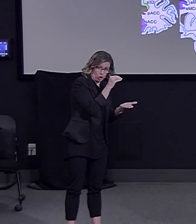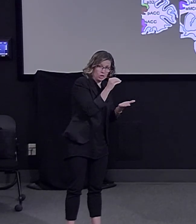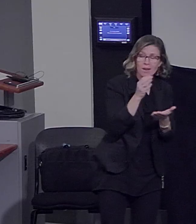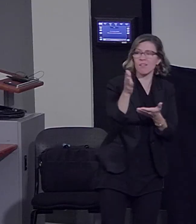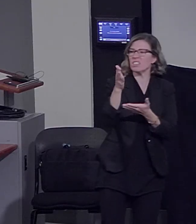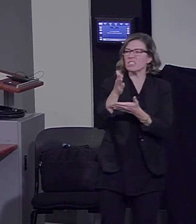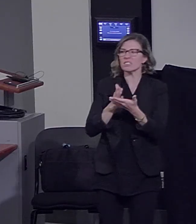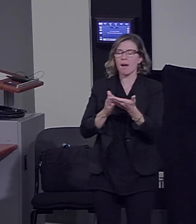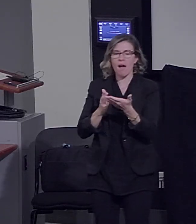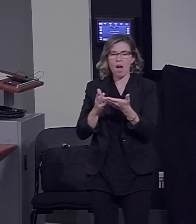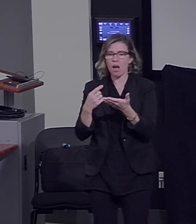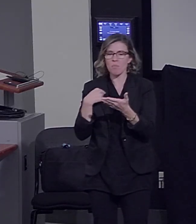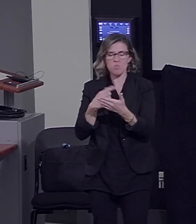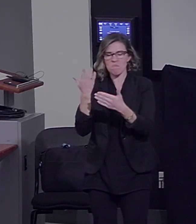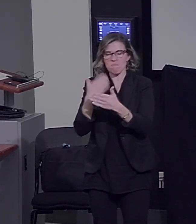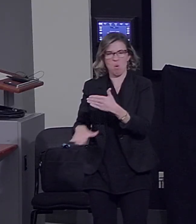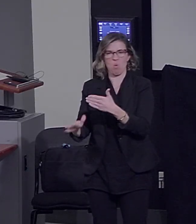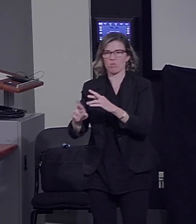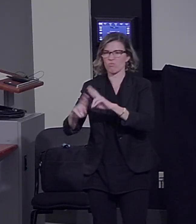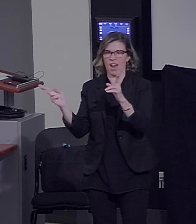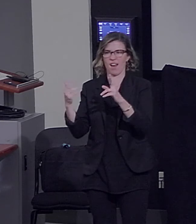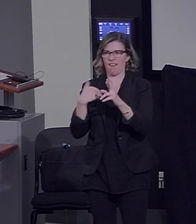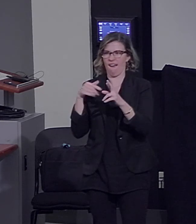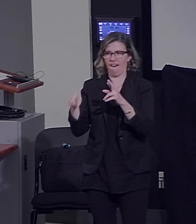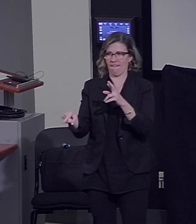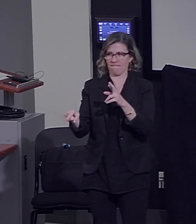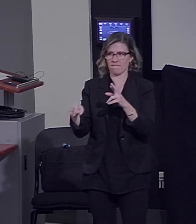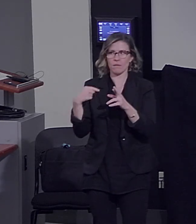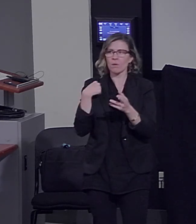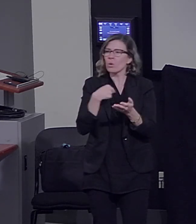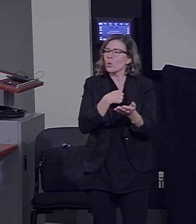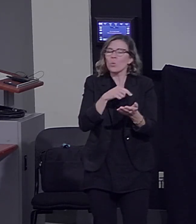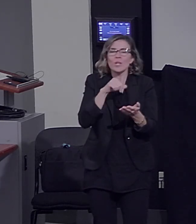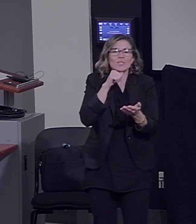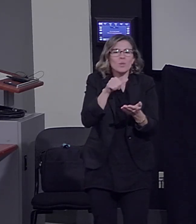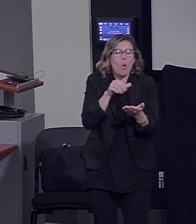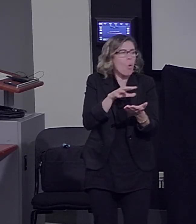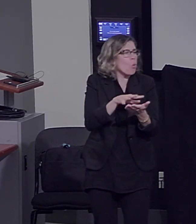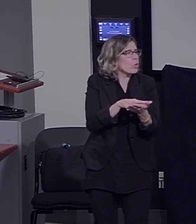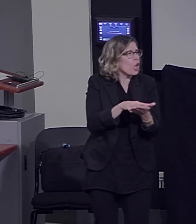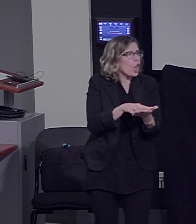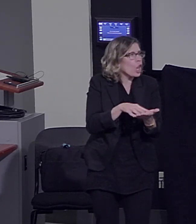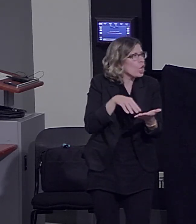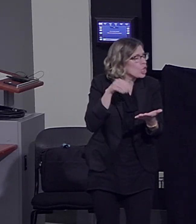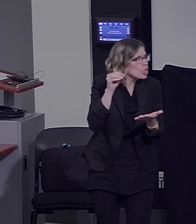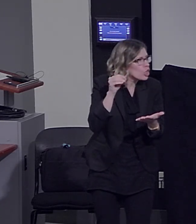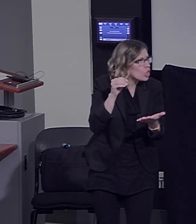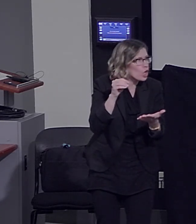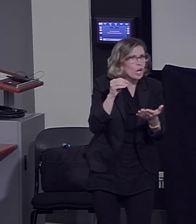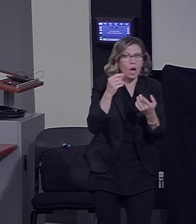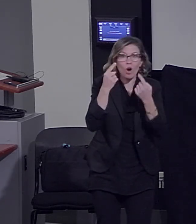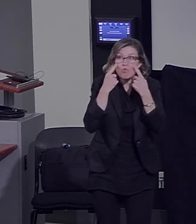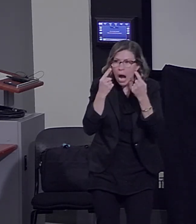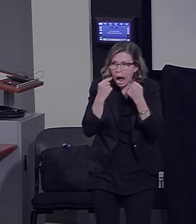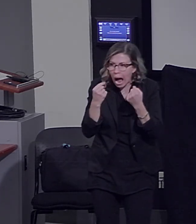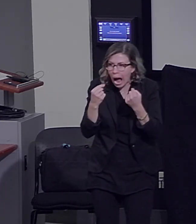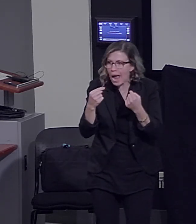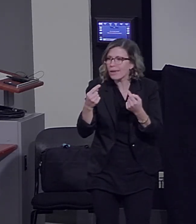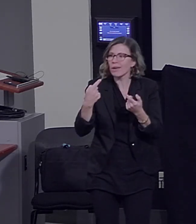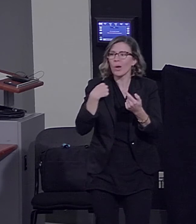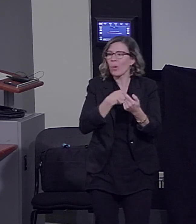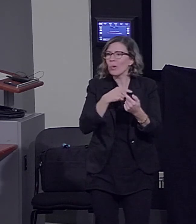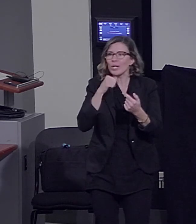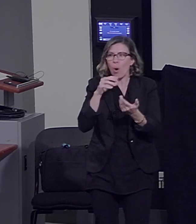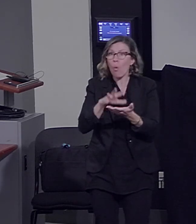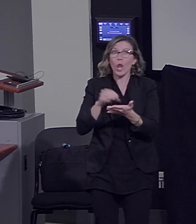are born with. We don't learn vomiting. We don't learn crying. It's something that we